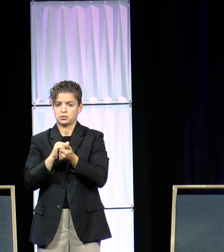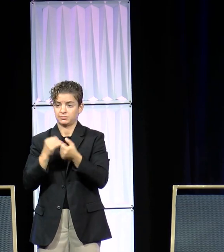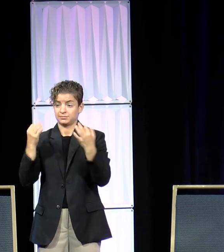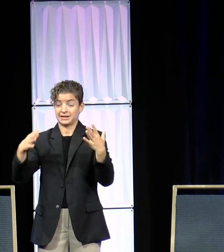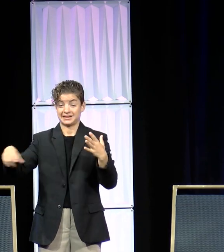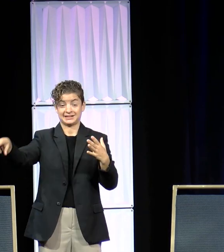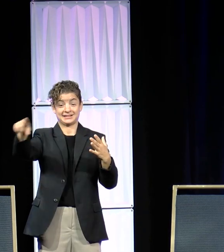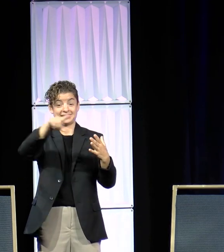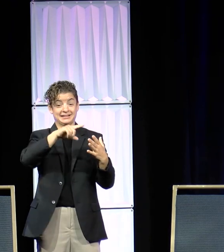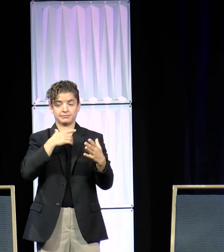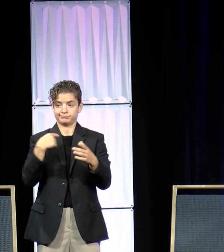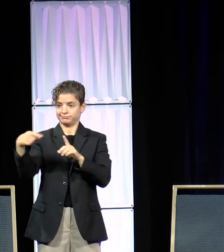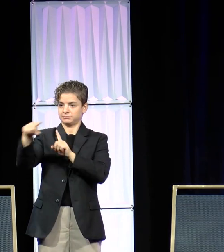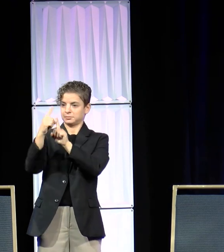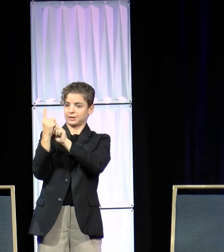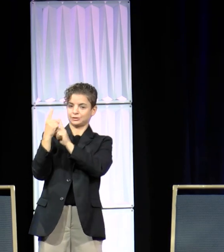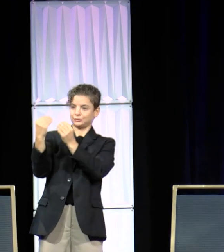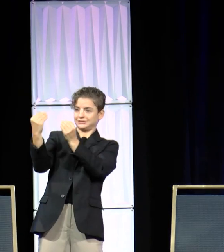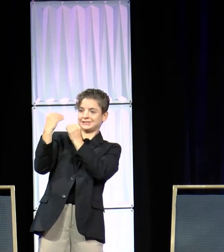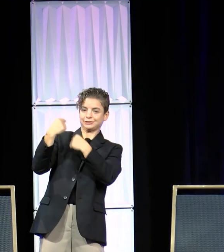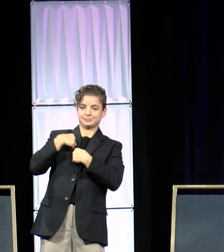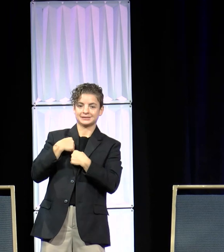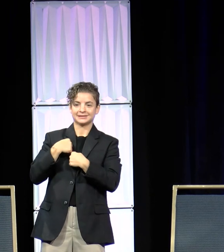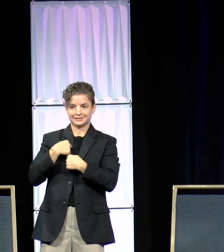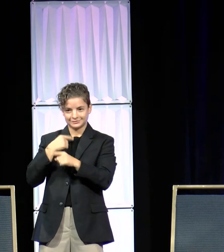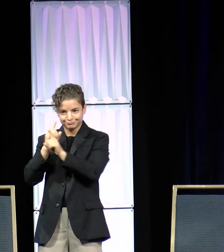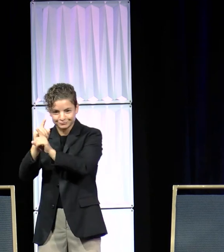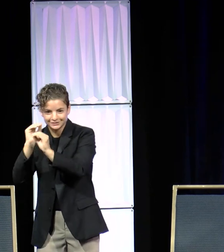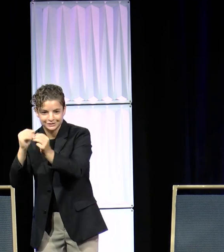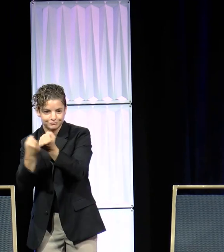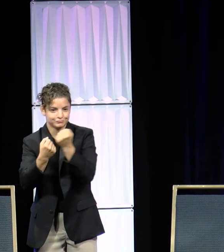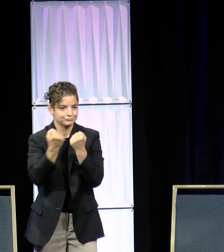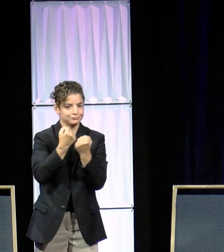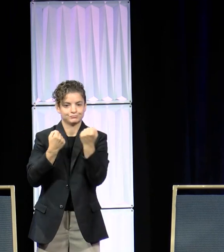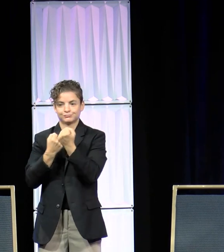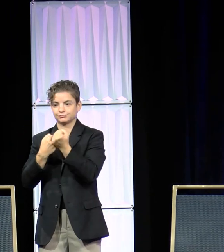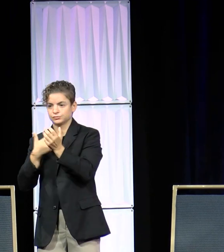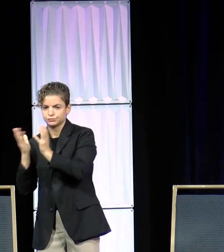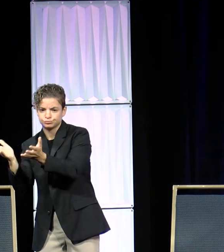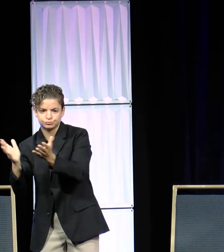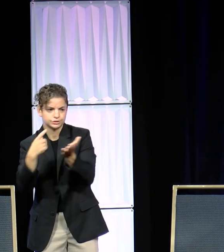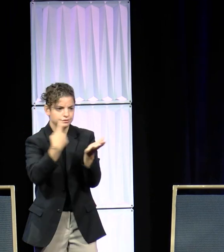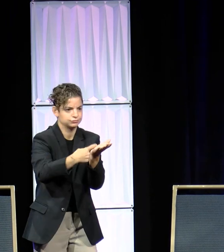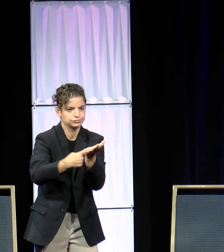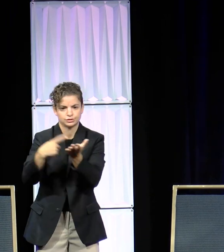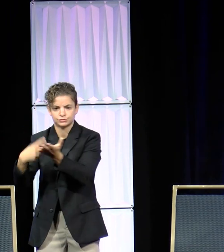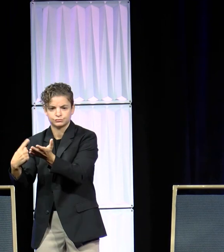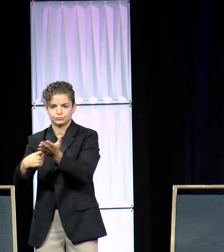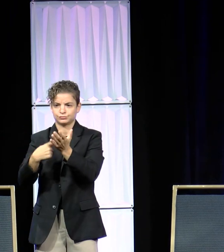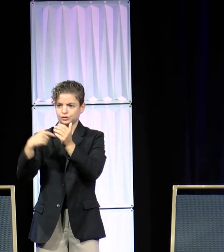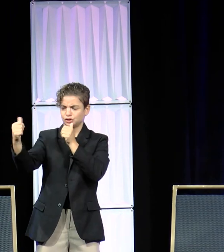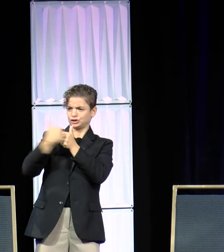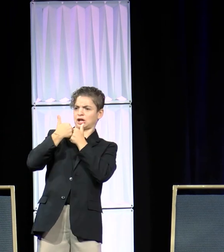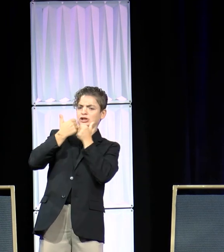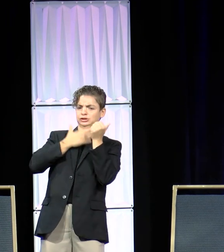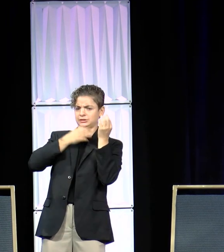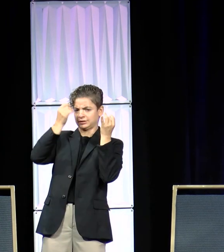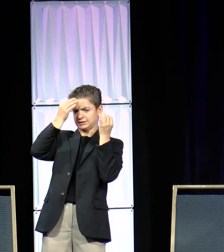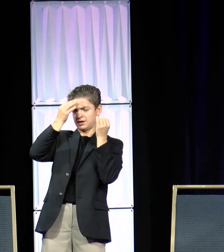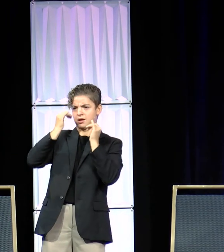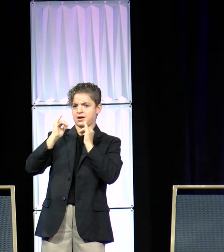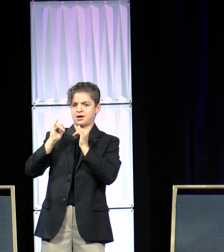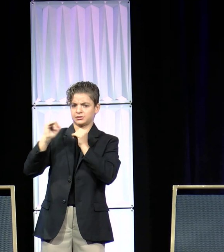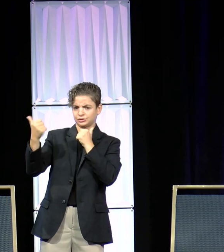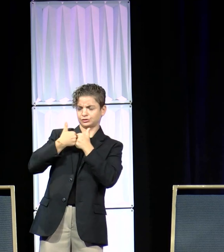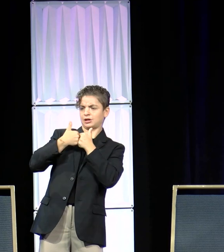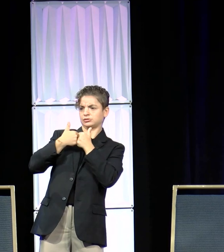the people and people who I have had a chance to talk with and challenge me, and for us to be able to have those